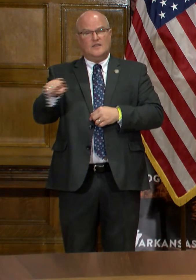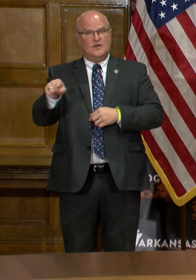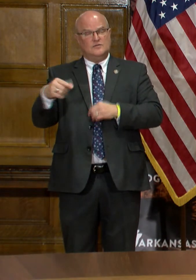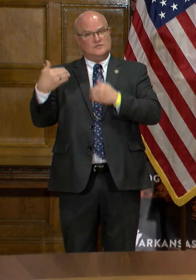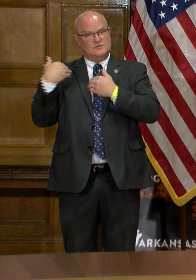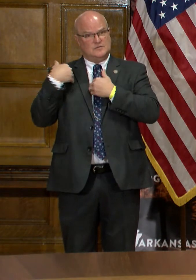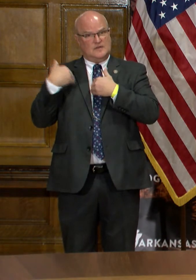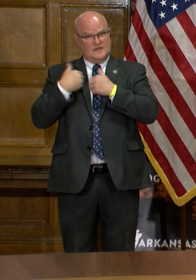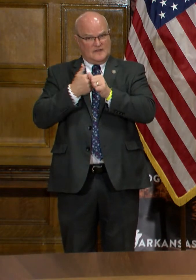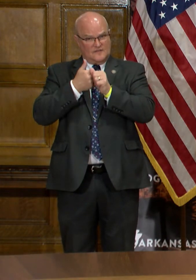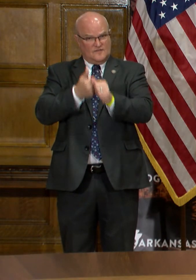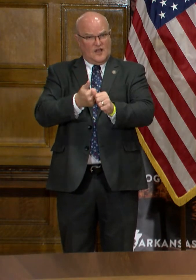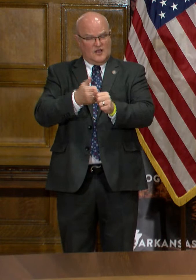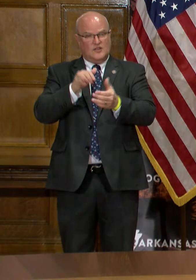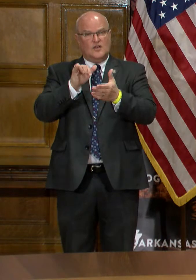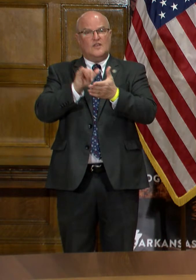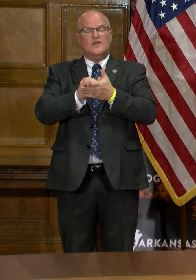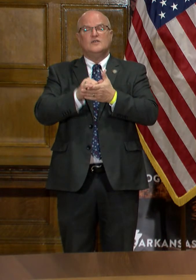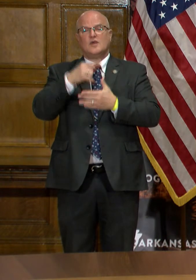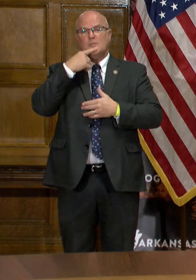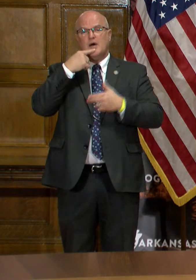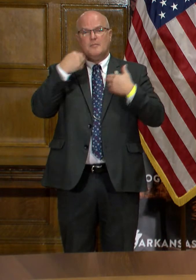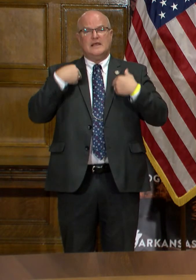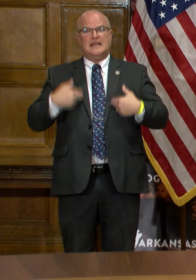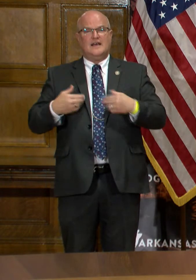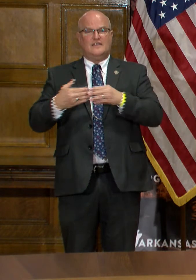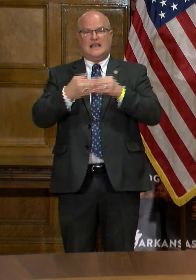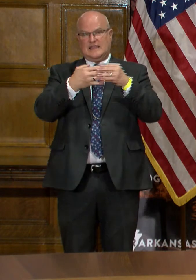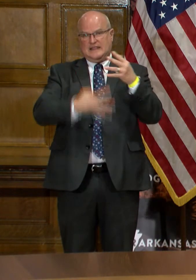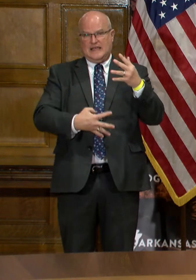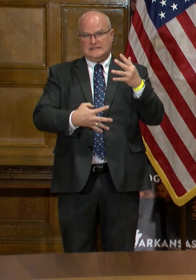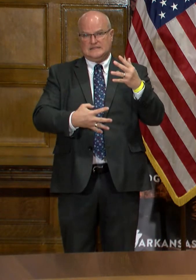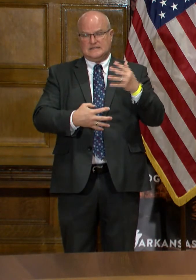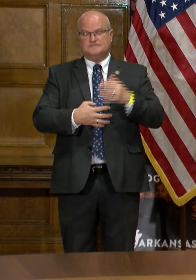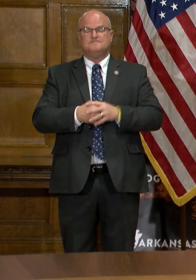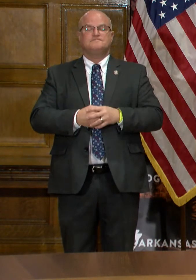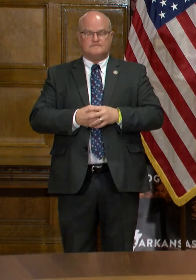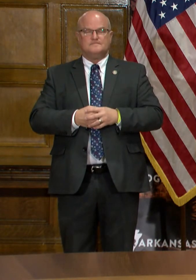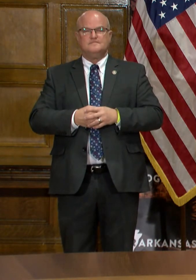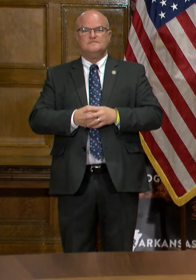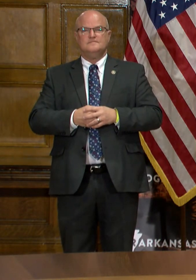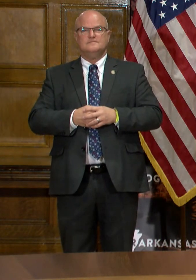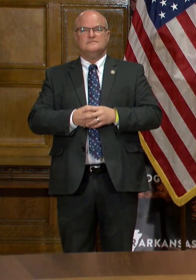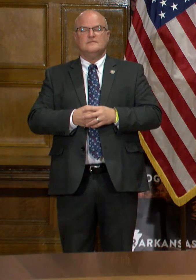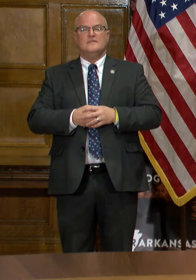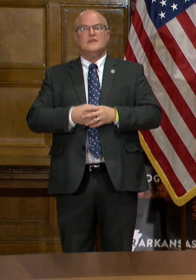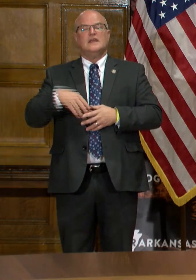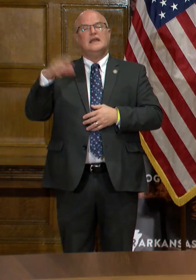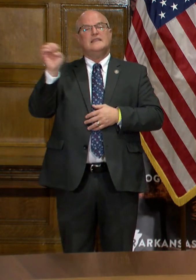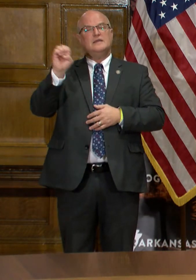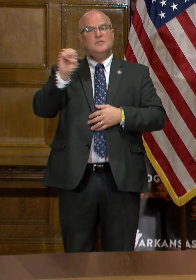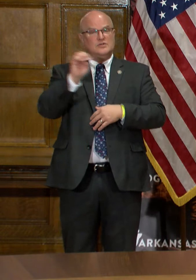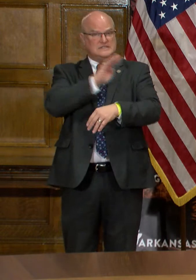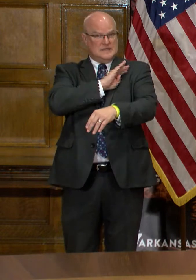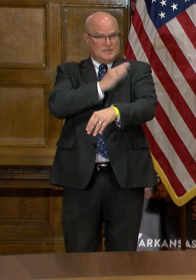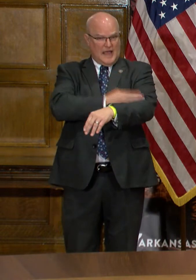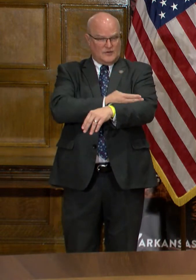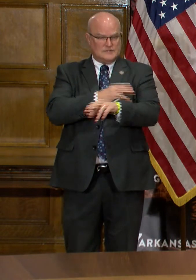are obligated to follow those public health guidelines. In terms of the emergency